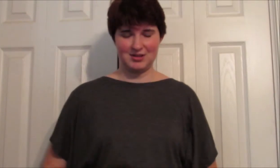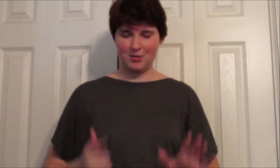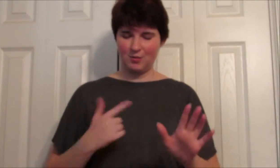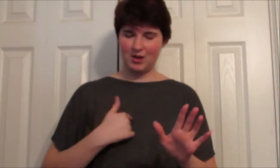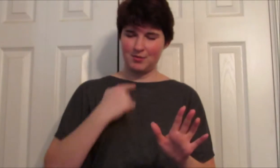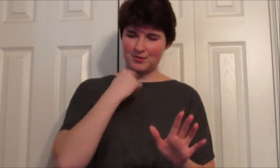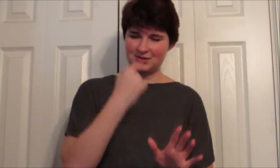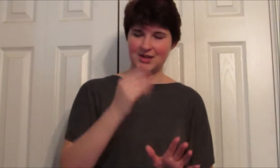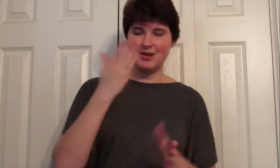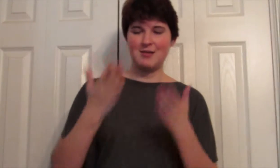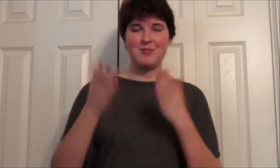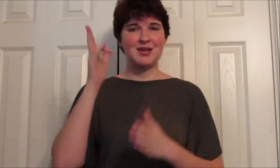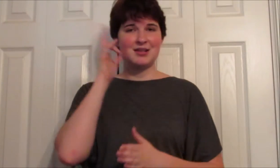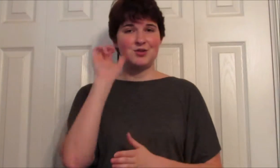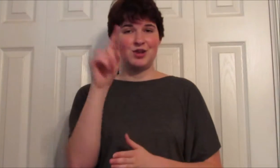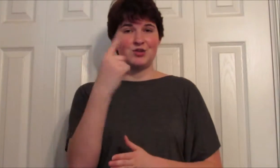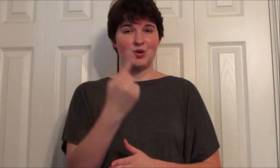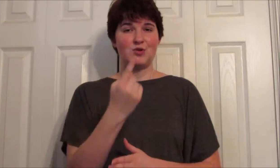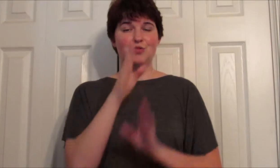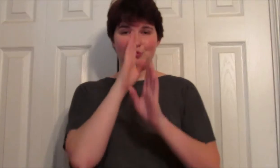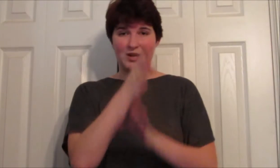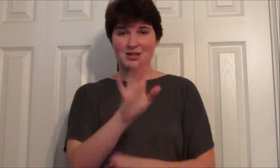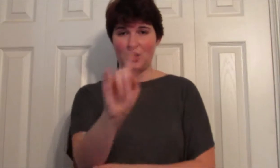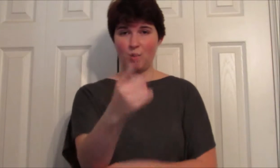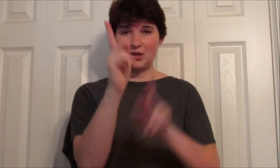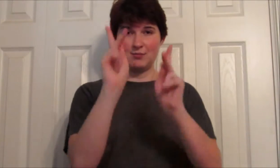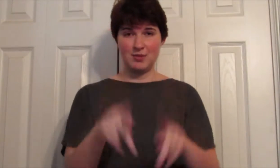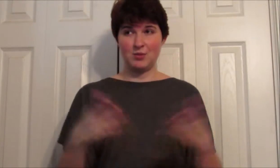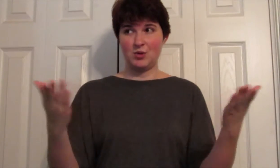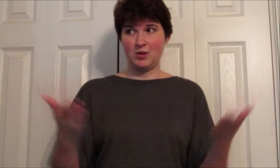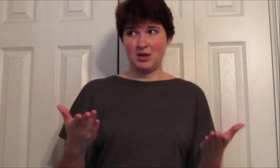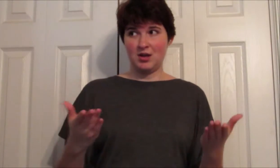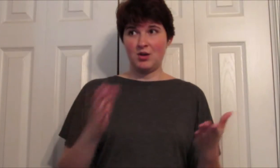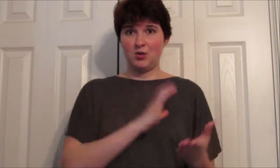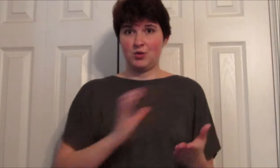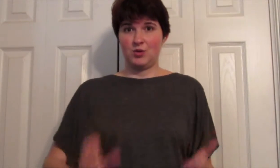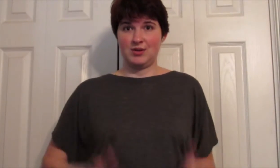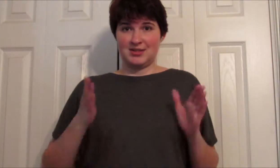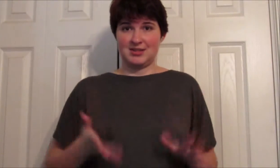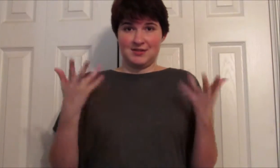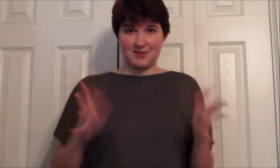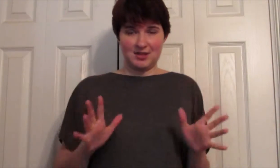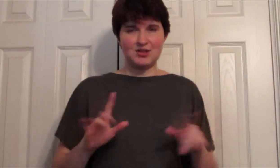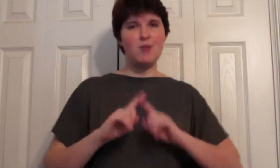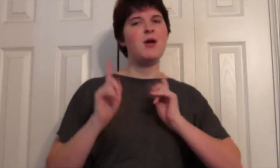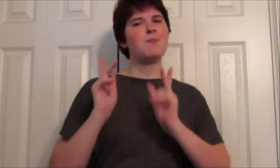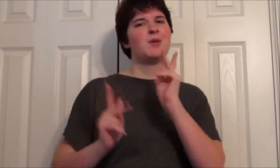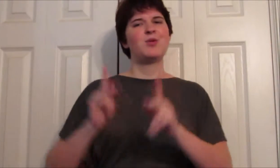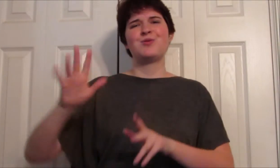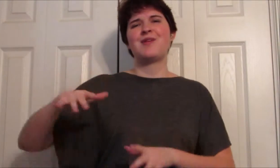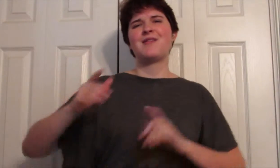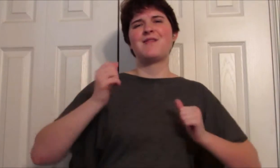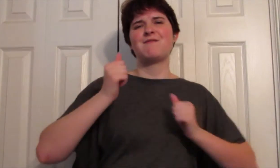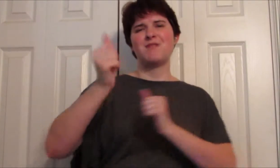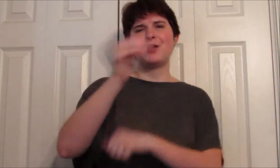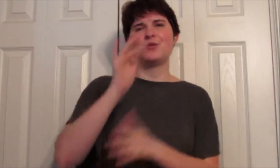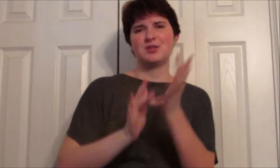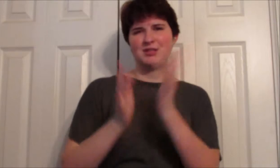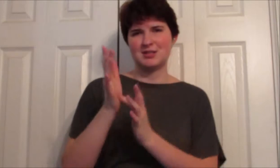sound like it's directed at only those here this morning who are Christians, but I'm asking those of you who are not yet Christians to really pay attention to